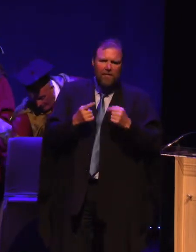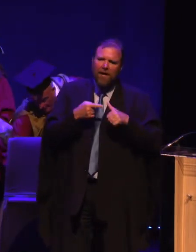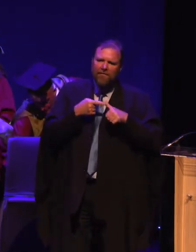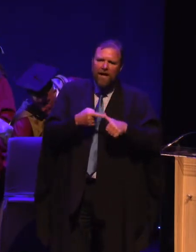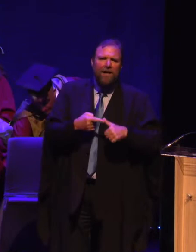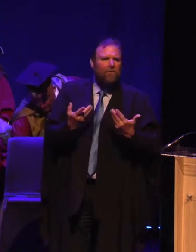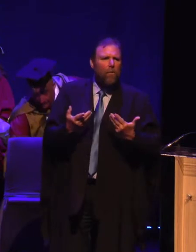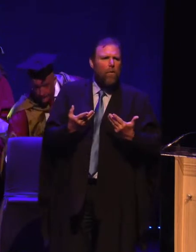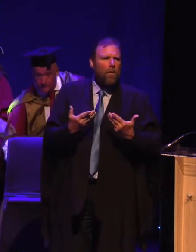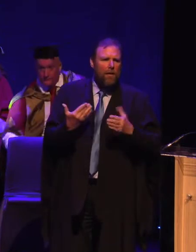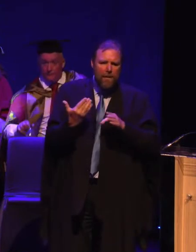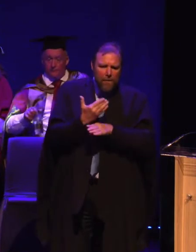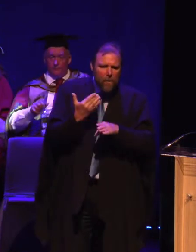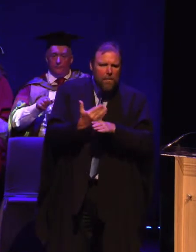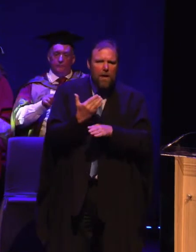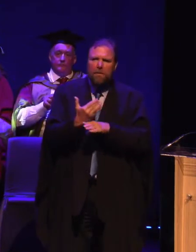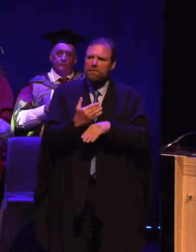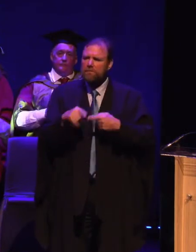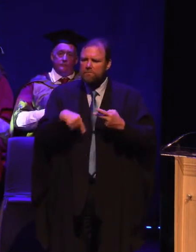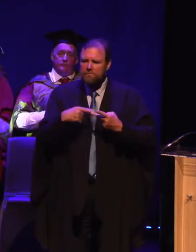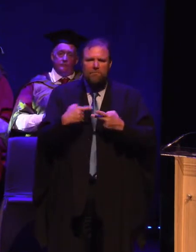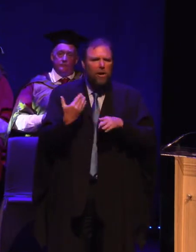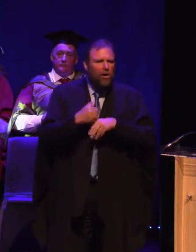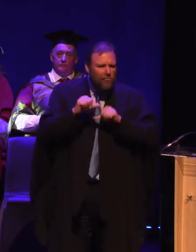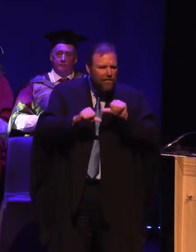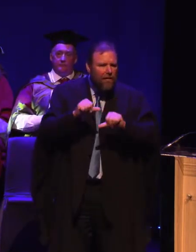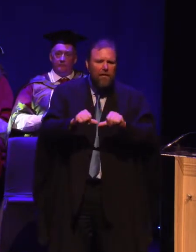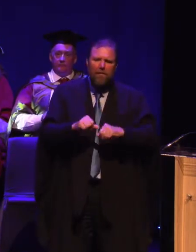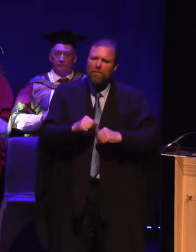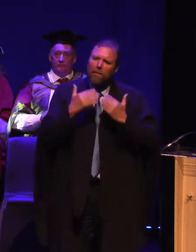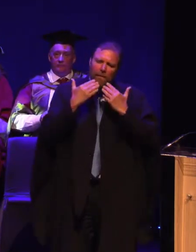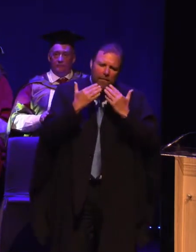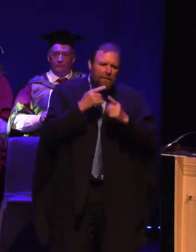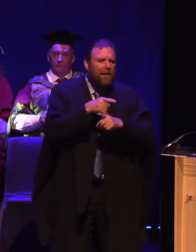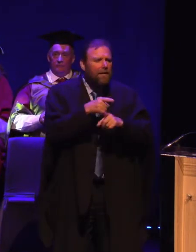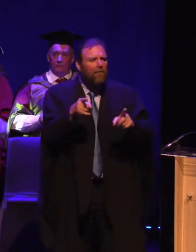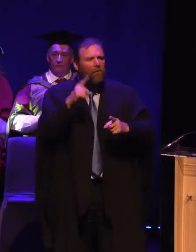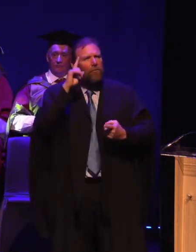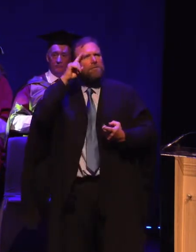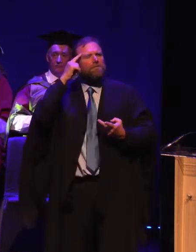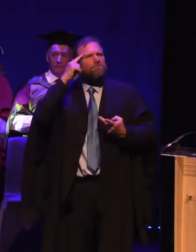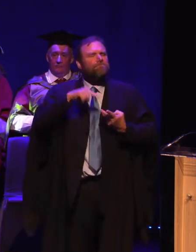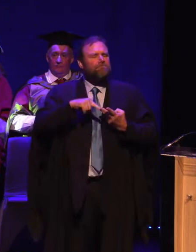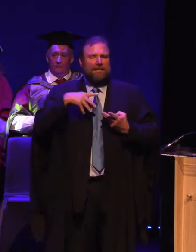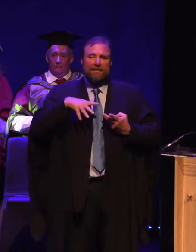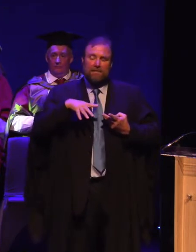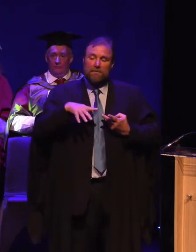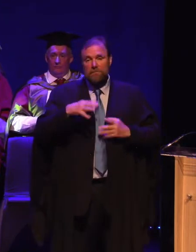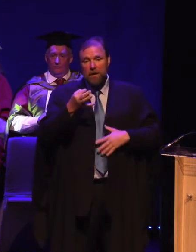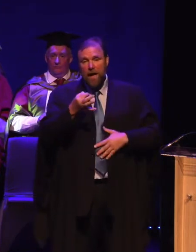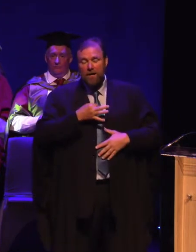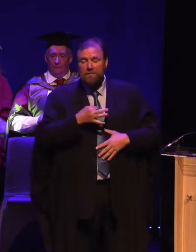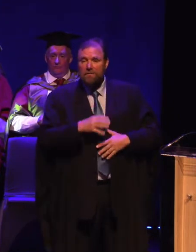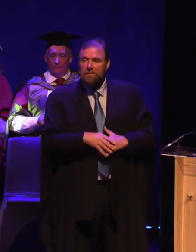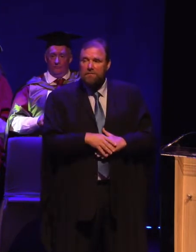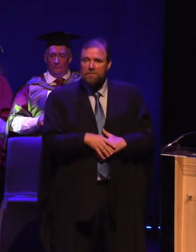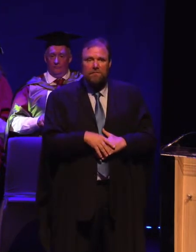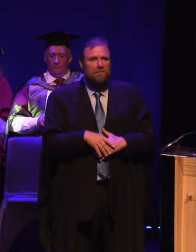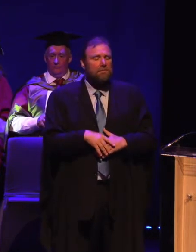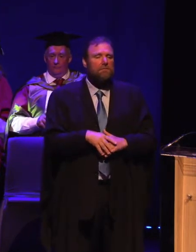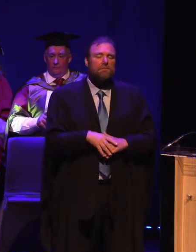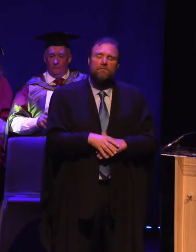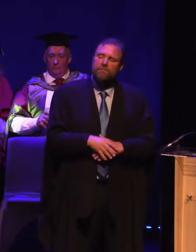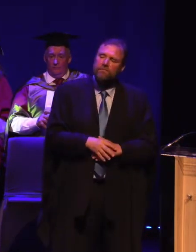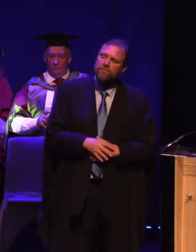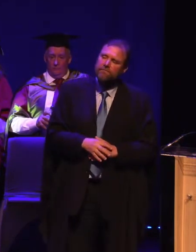all of our graduates. So please, please do ask if you require any support or